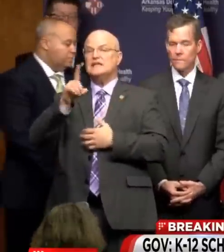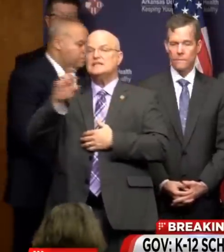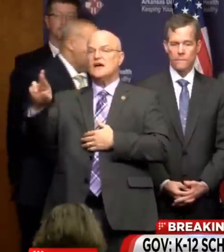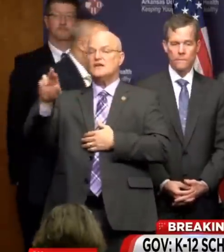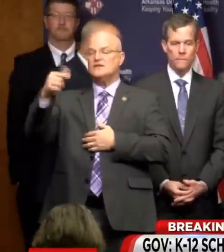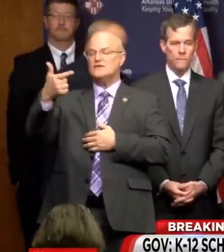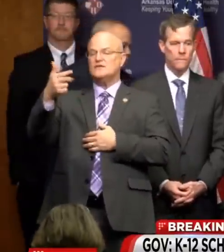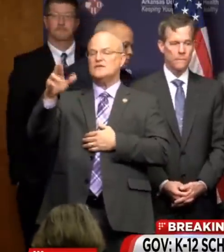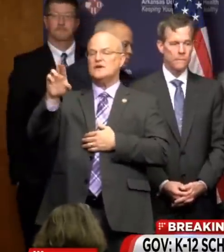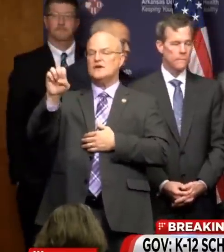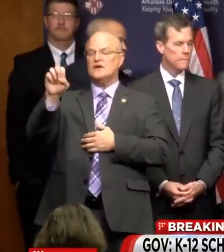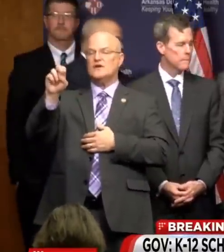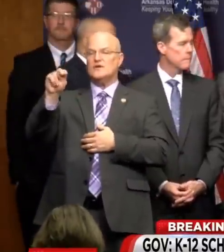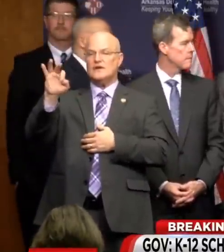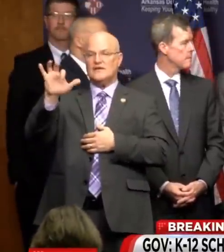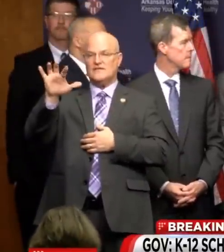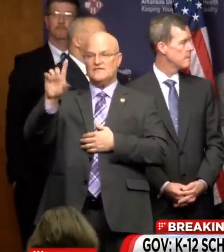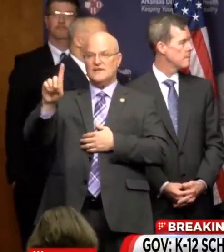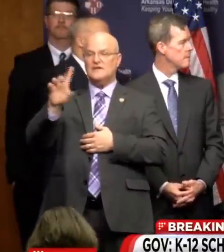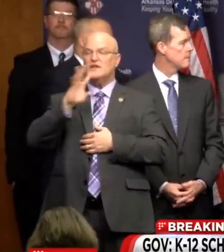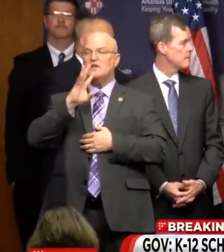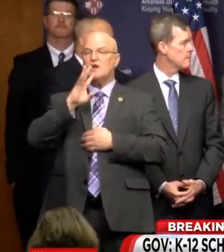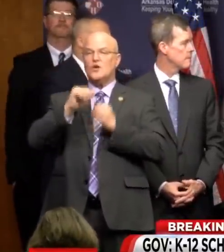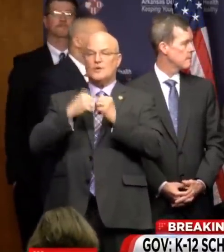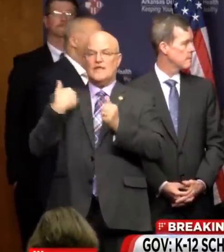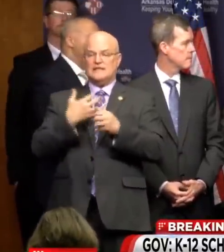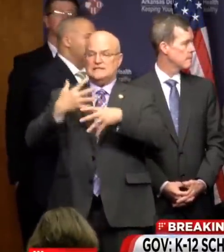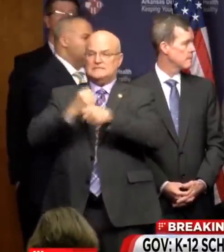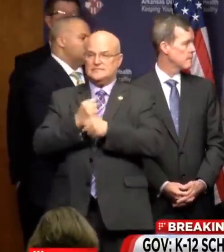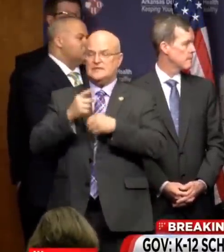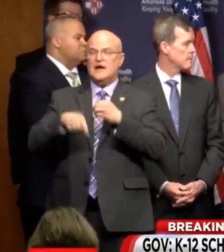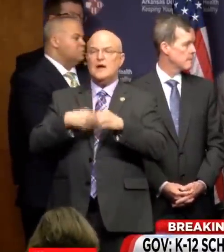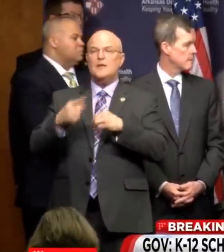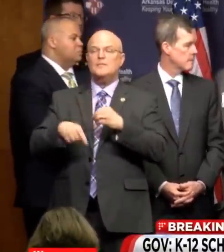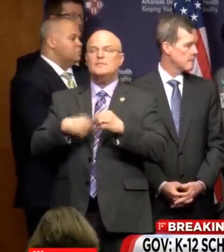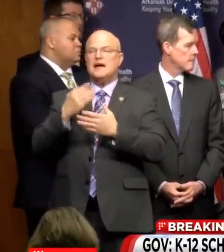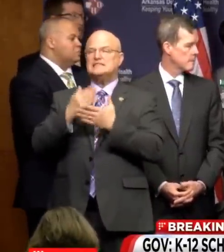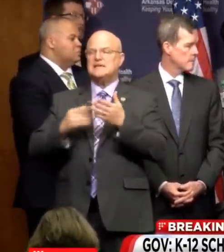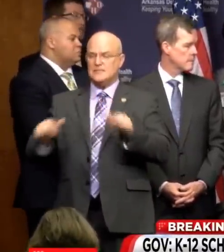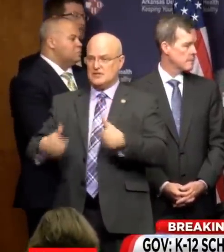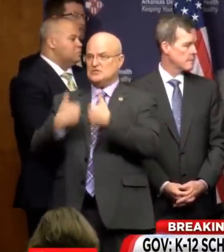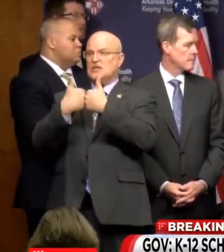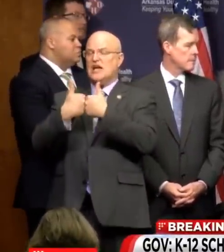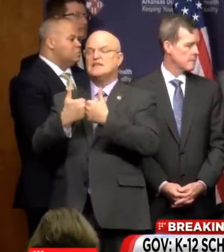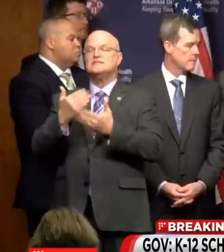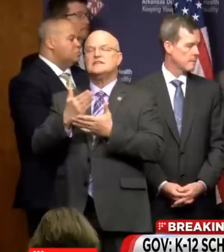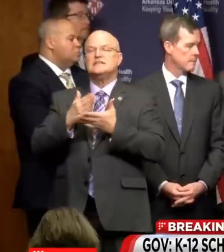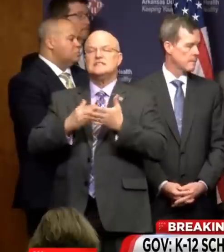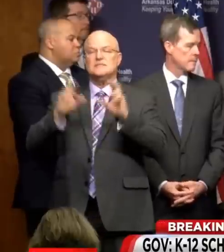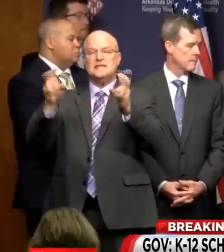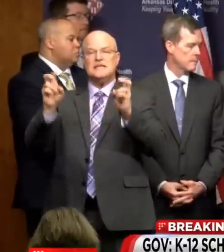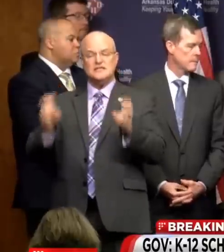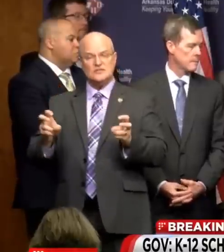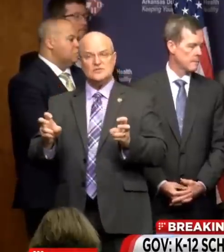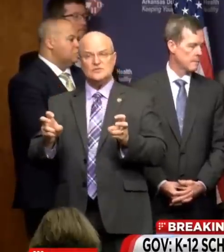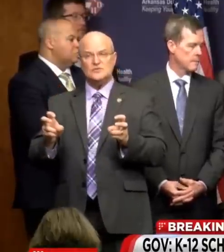Dr. Greenfield come and speak to us again briefly about some of the challenges, some of the